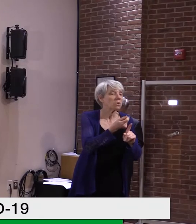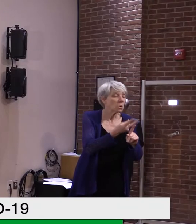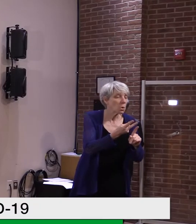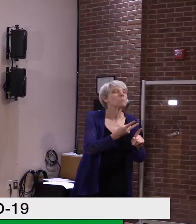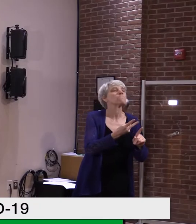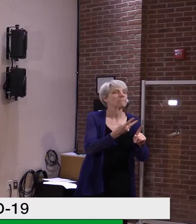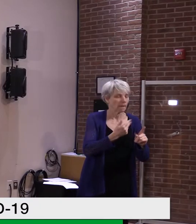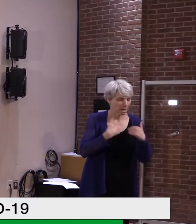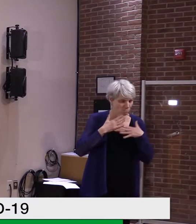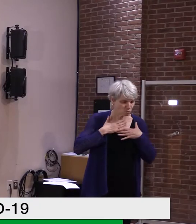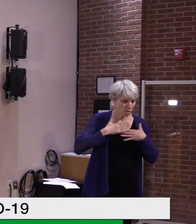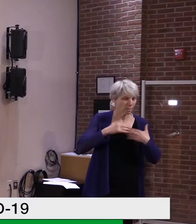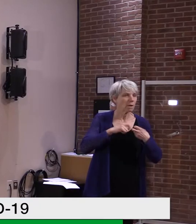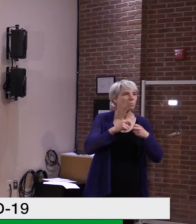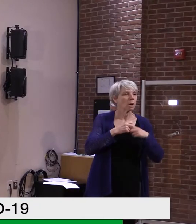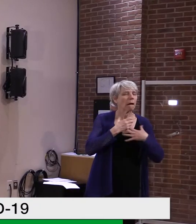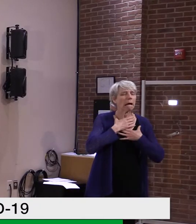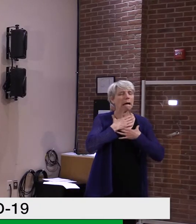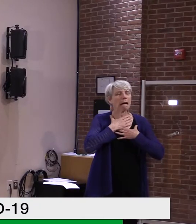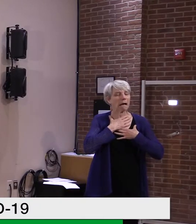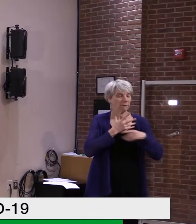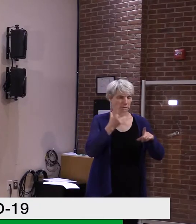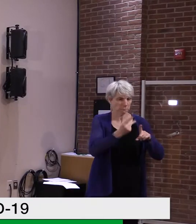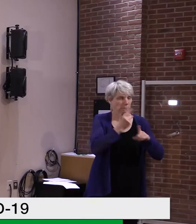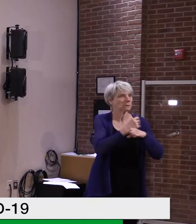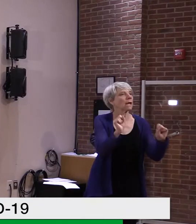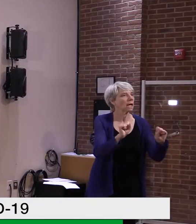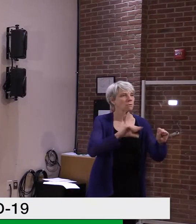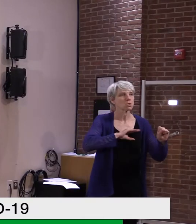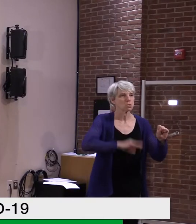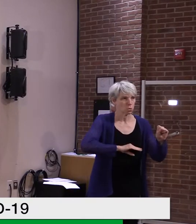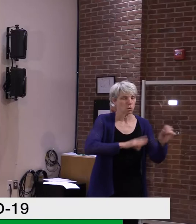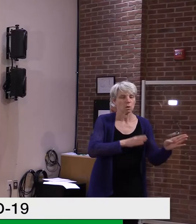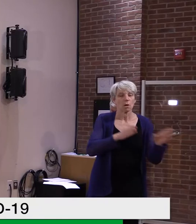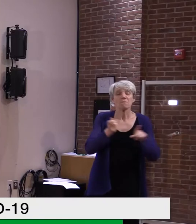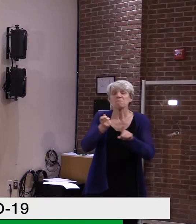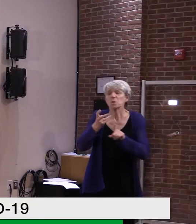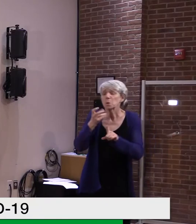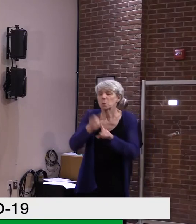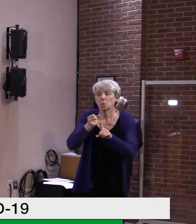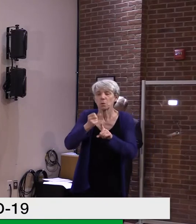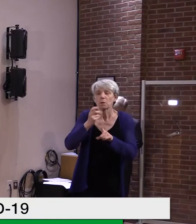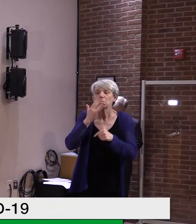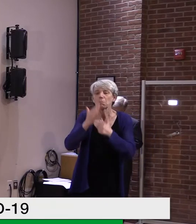actually say they occur at all shows that the surveillance systems are actually working well.